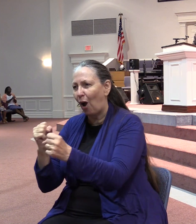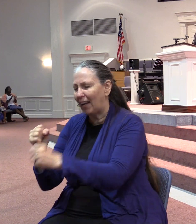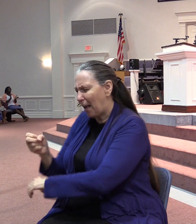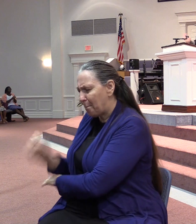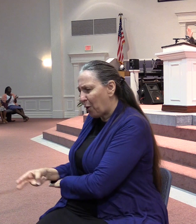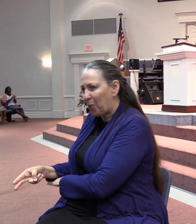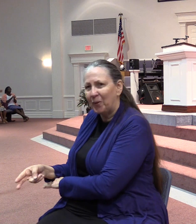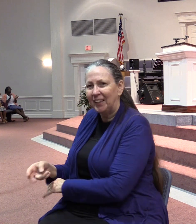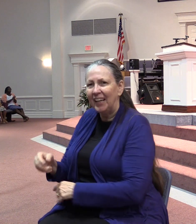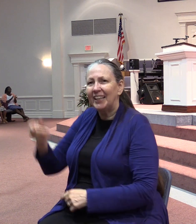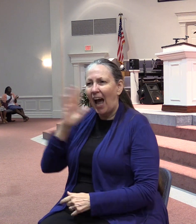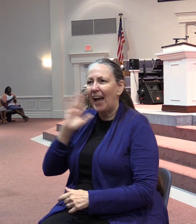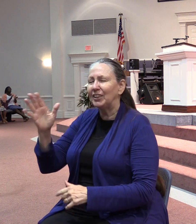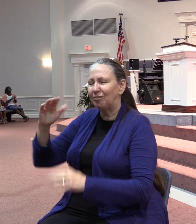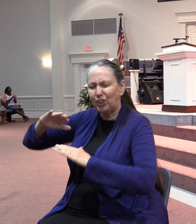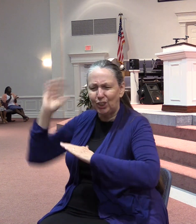man.